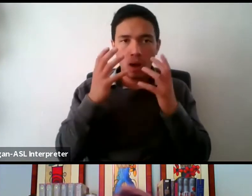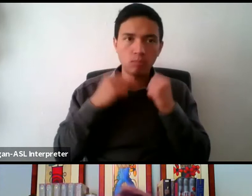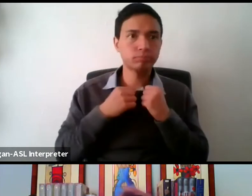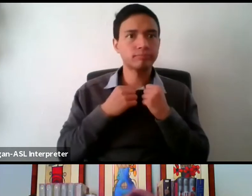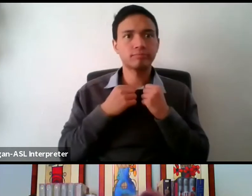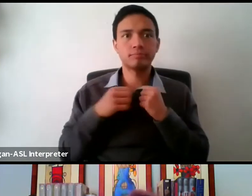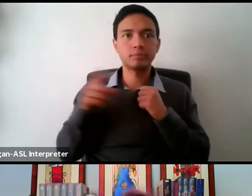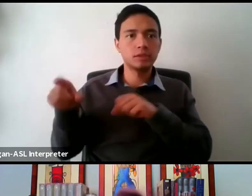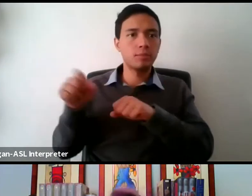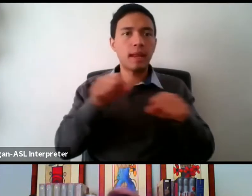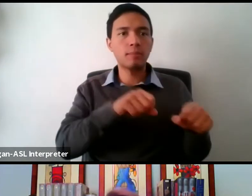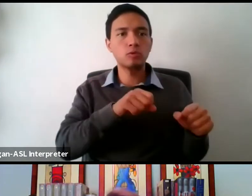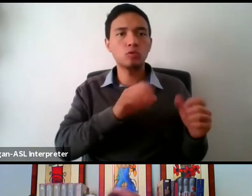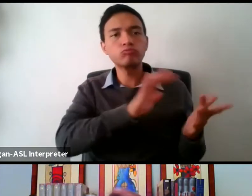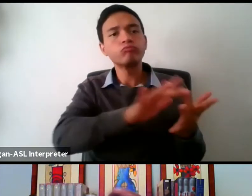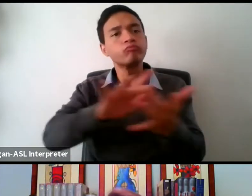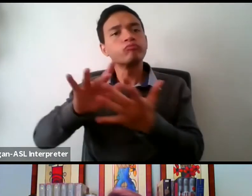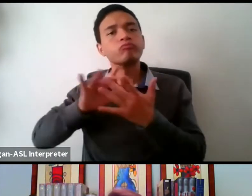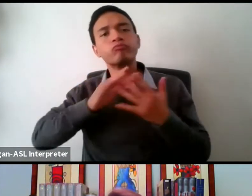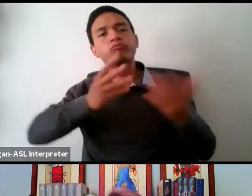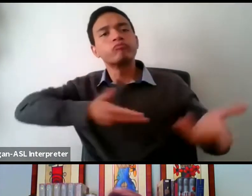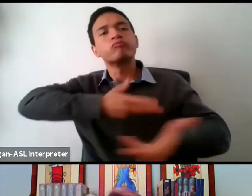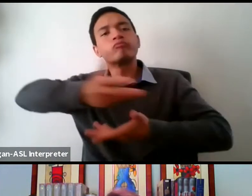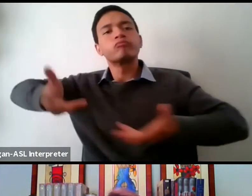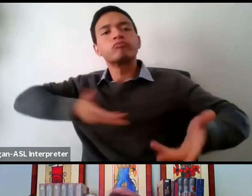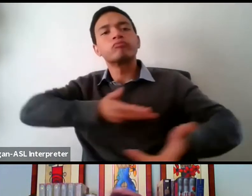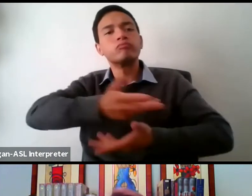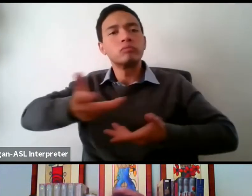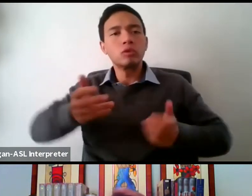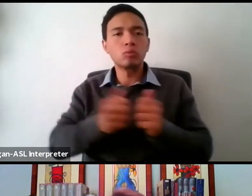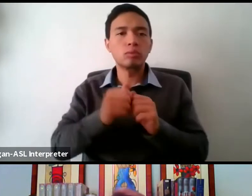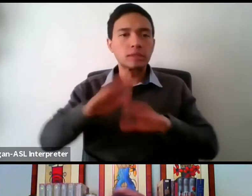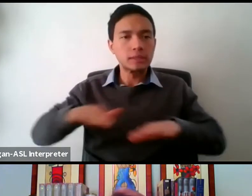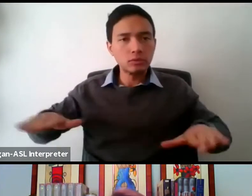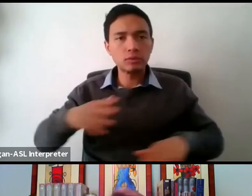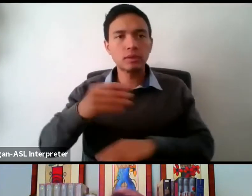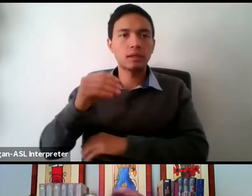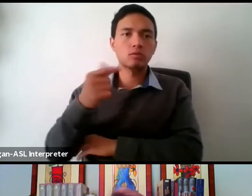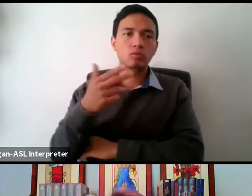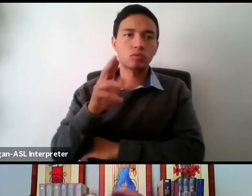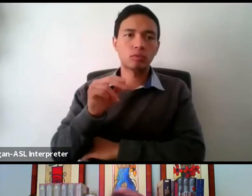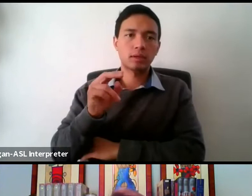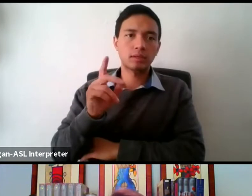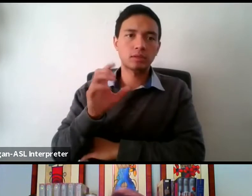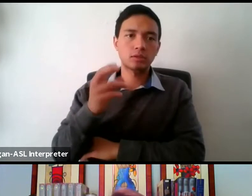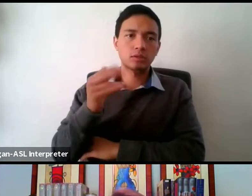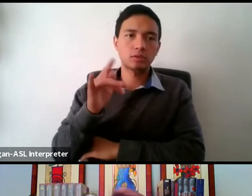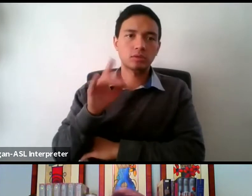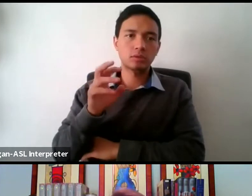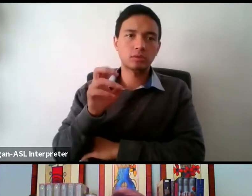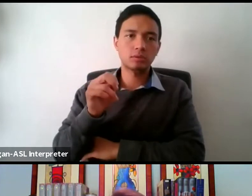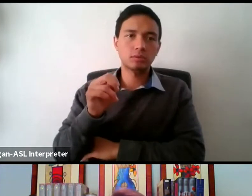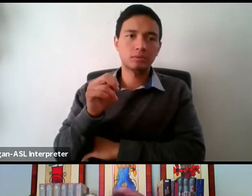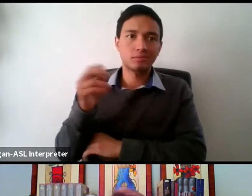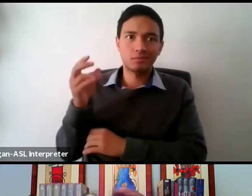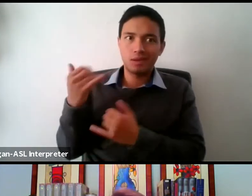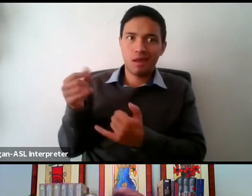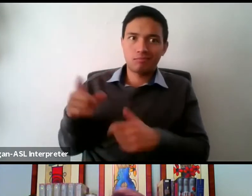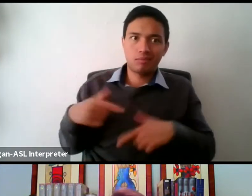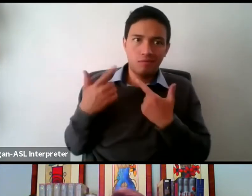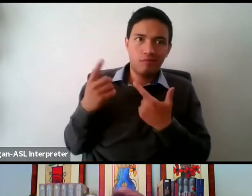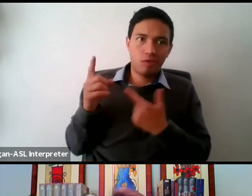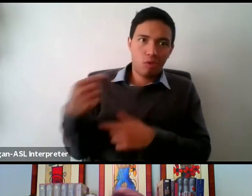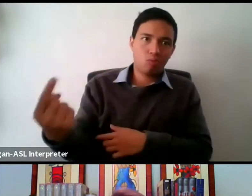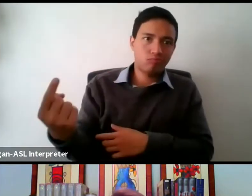able to keep in touch with her children and her grandchildren because she's on her own now. And that was so hugely